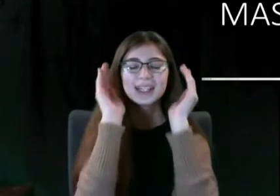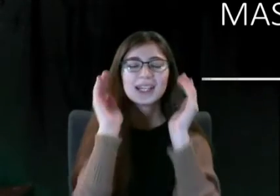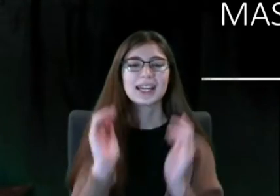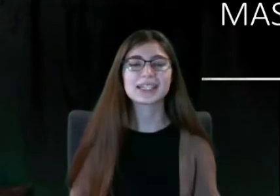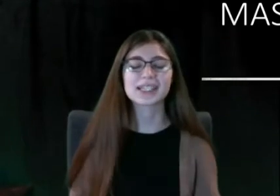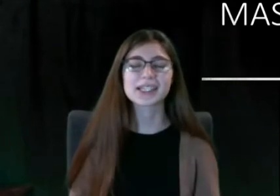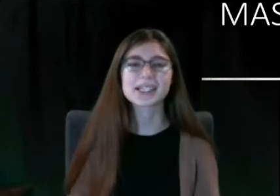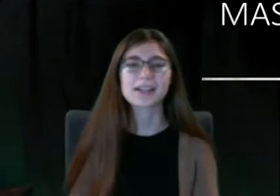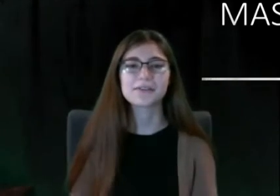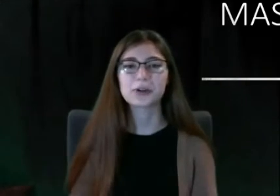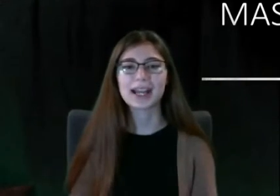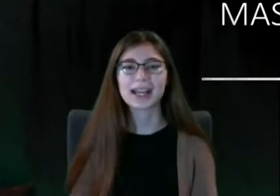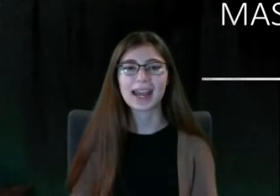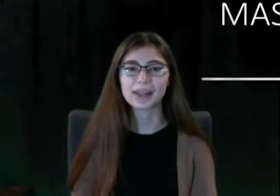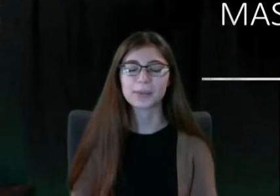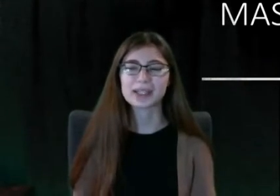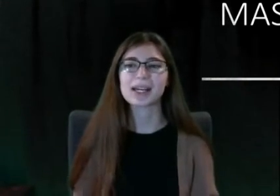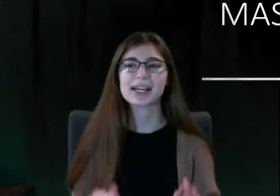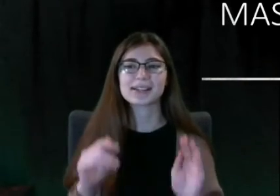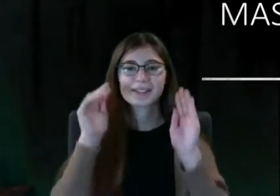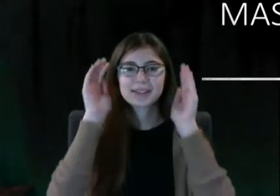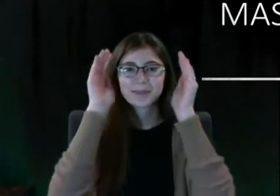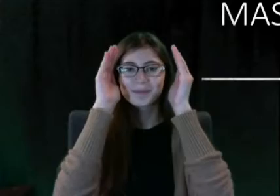And this is a sign for a Halloween mask.